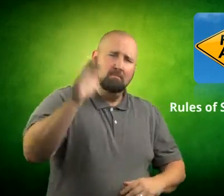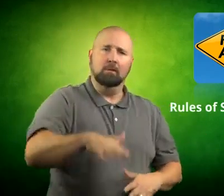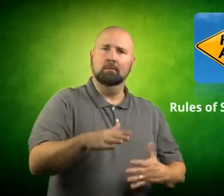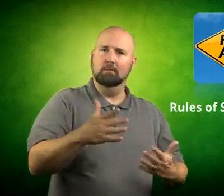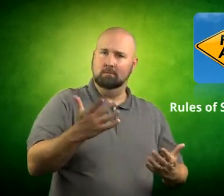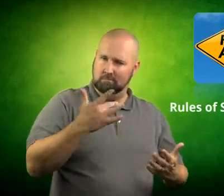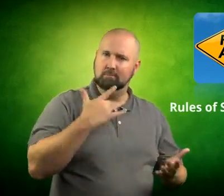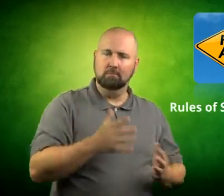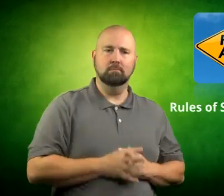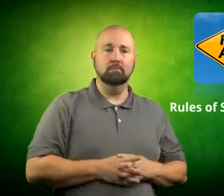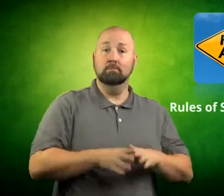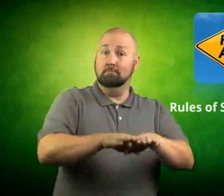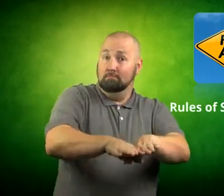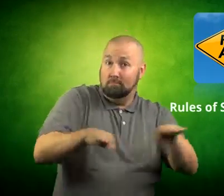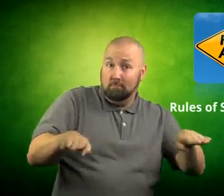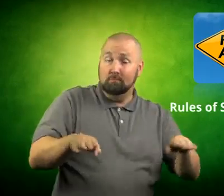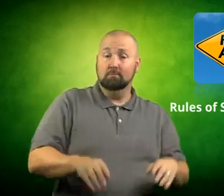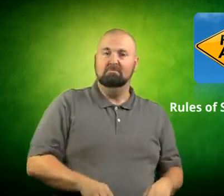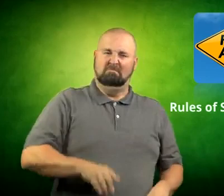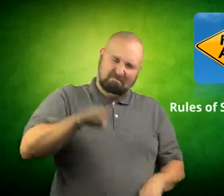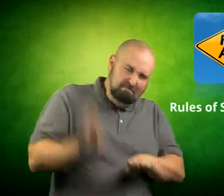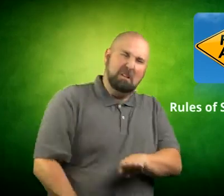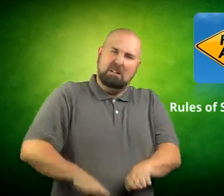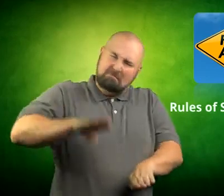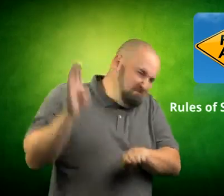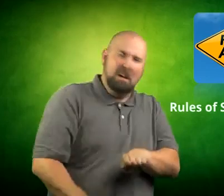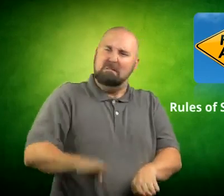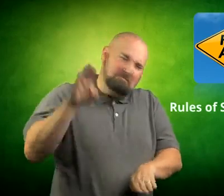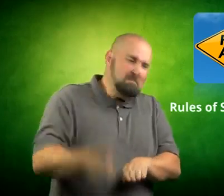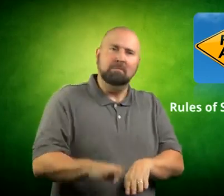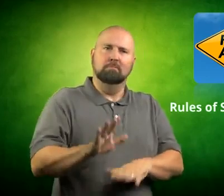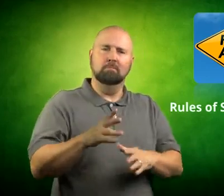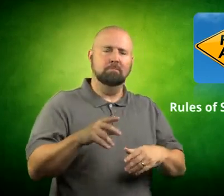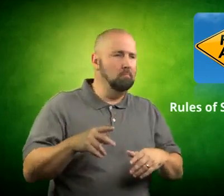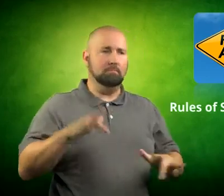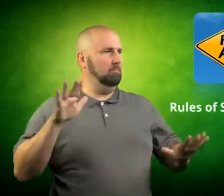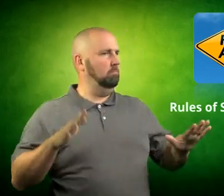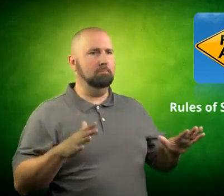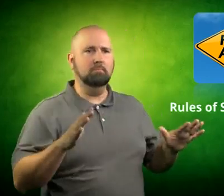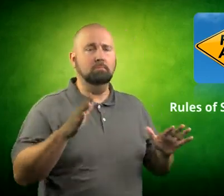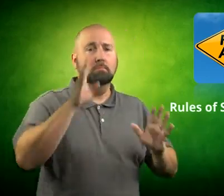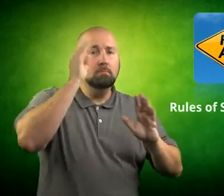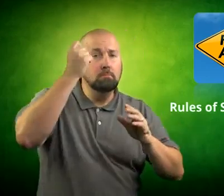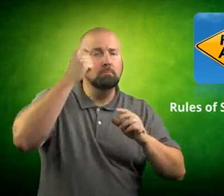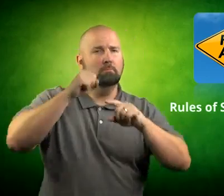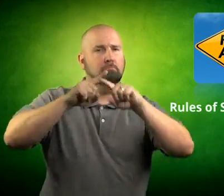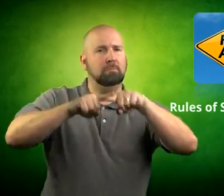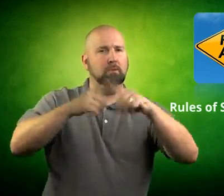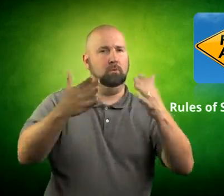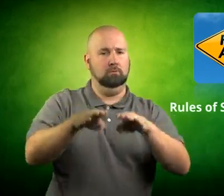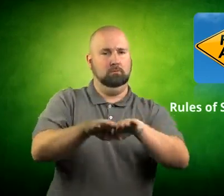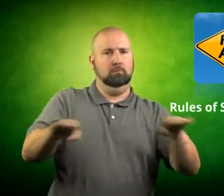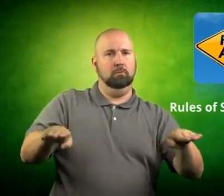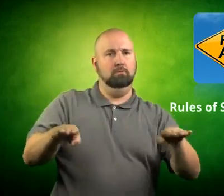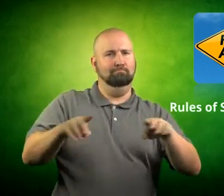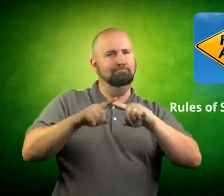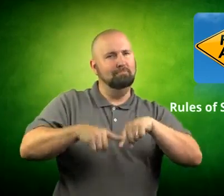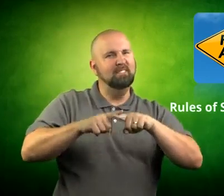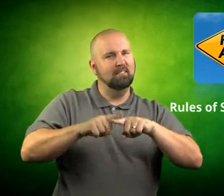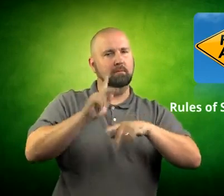And let's say we're at a table. You may bang on the table to get the attention of the person on the other side of the table. You